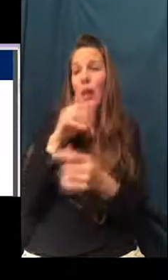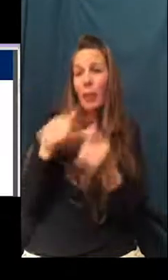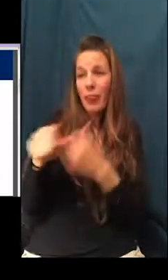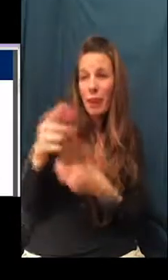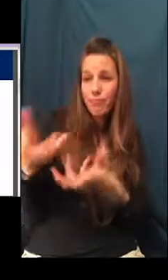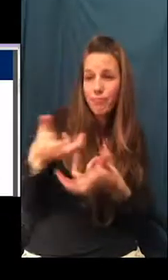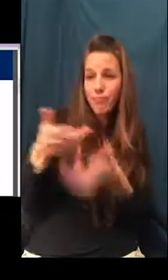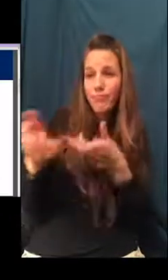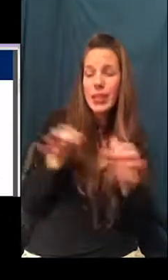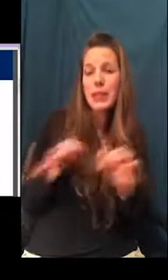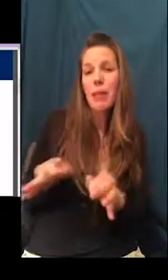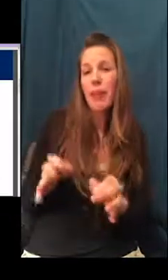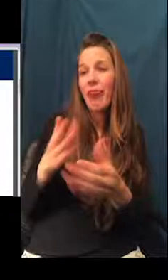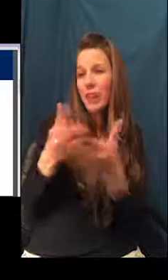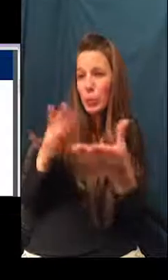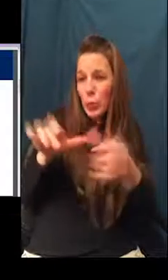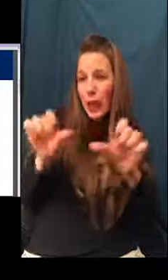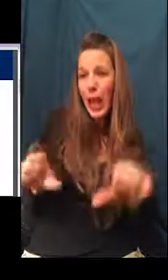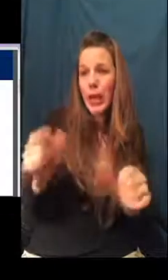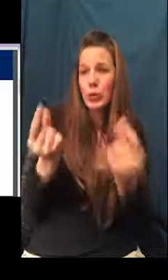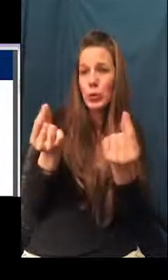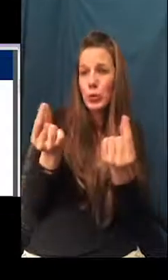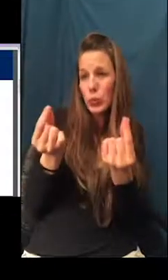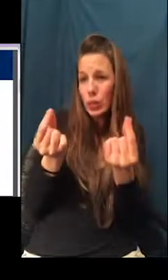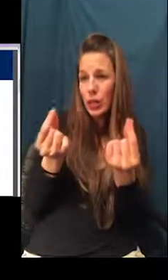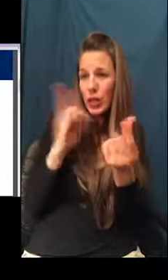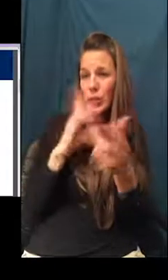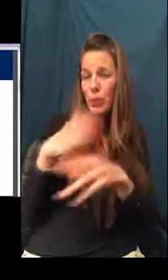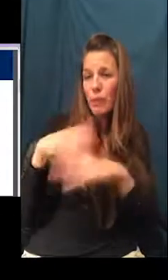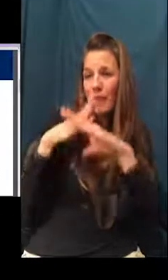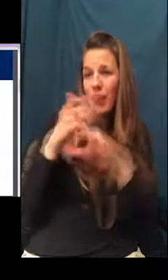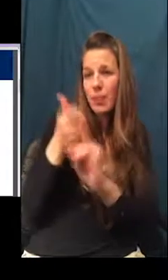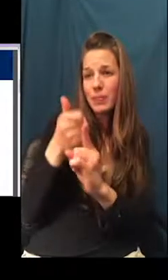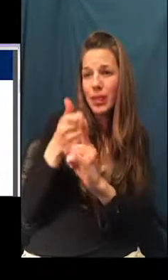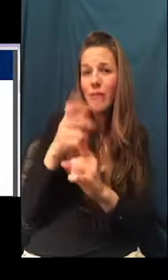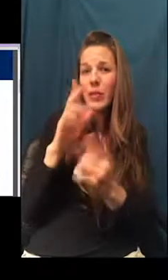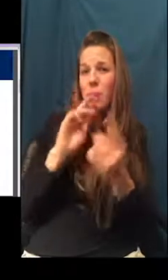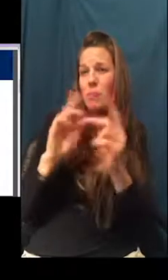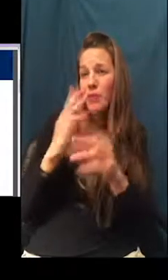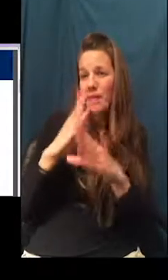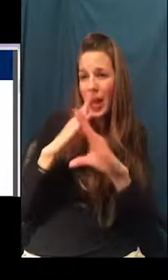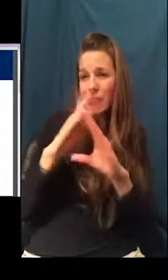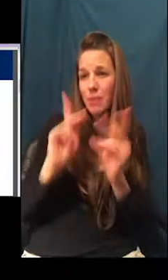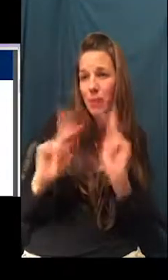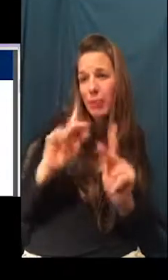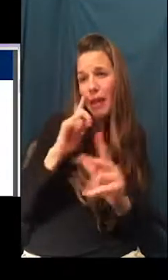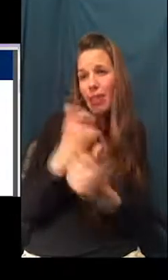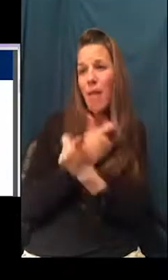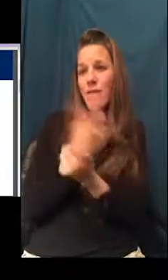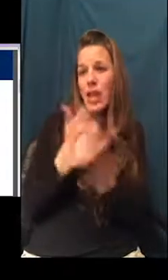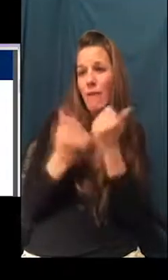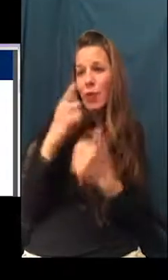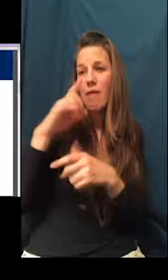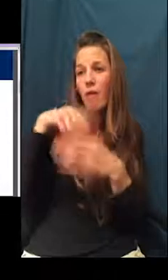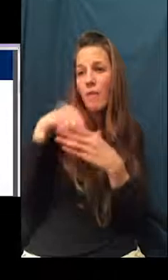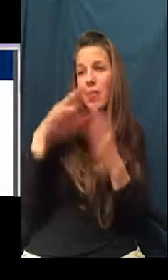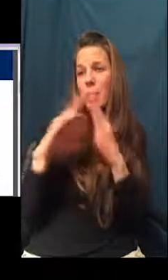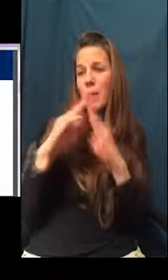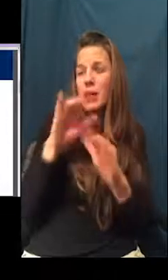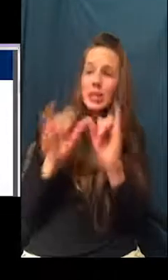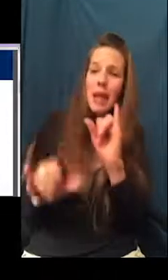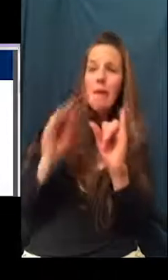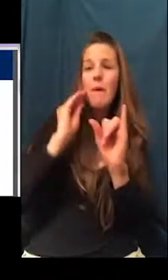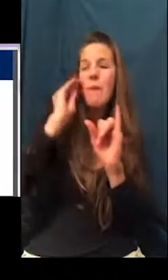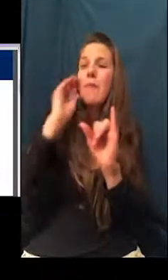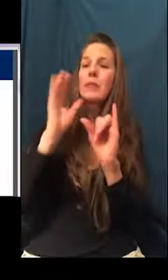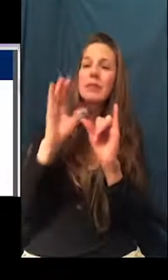with them about the things that they can do to protect themselves and protect the people they love and protect everybody in the community by staying home